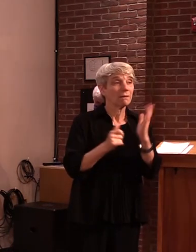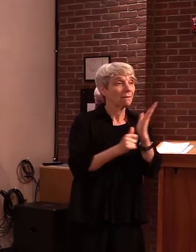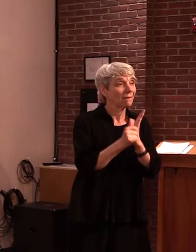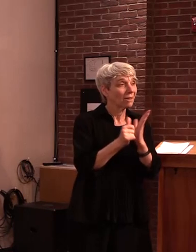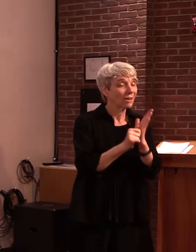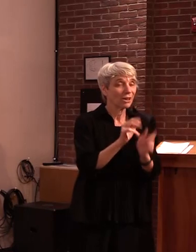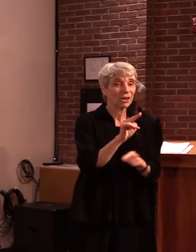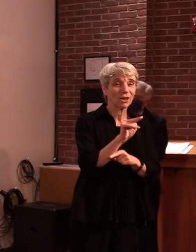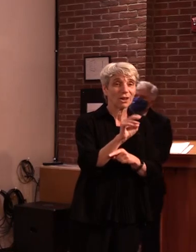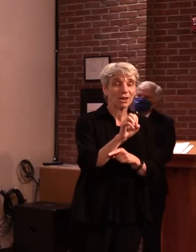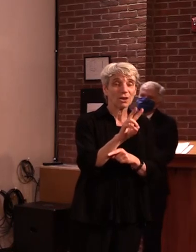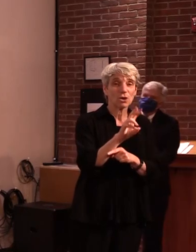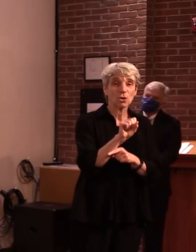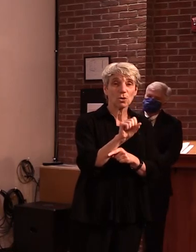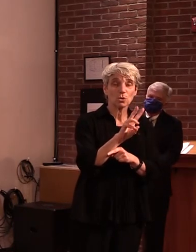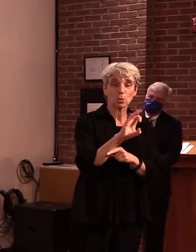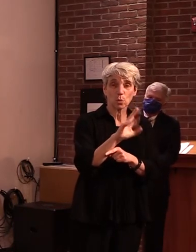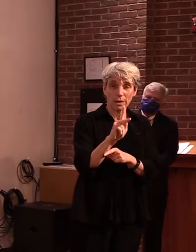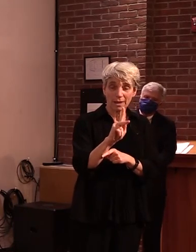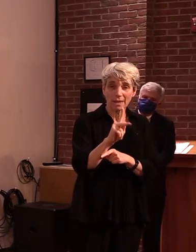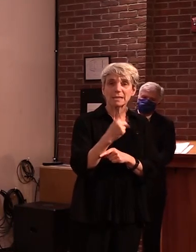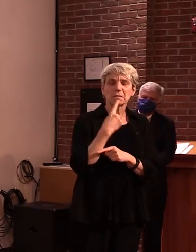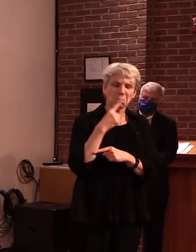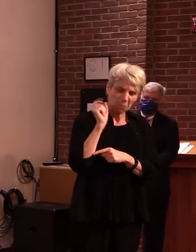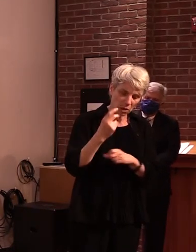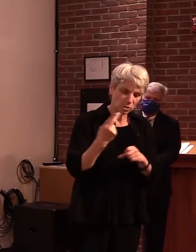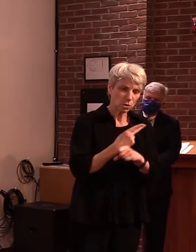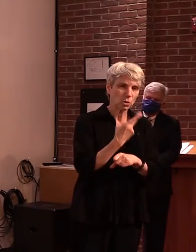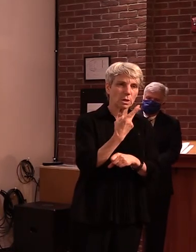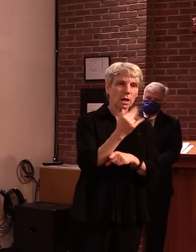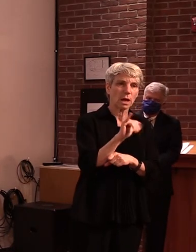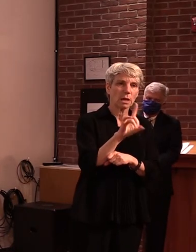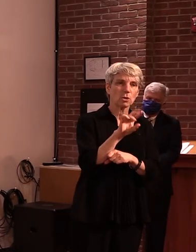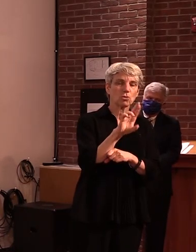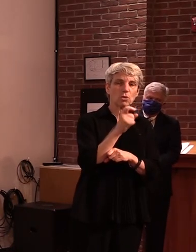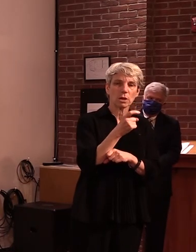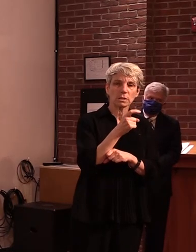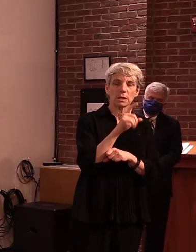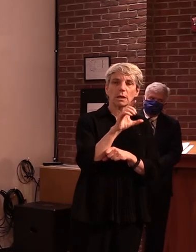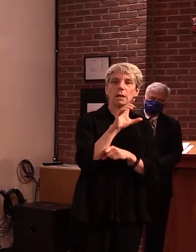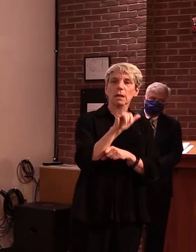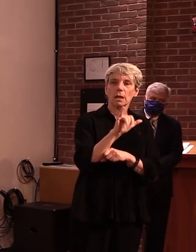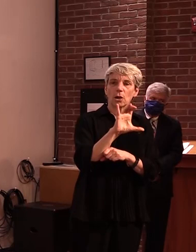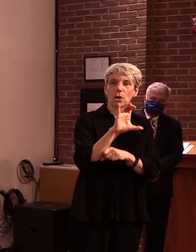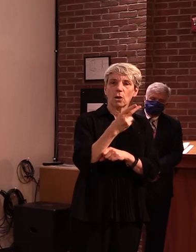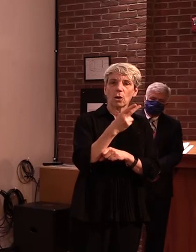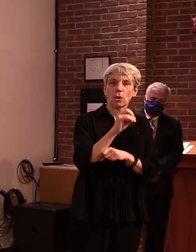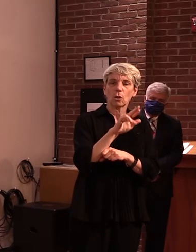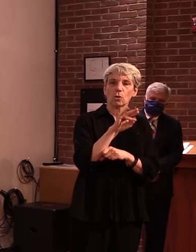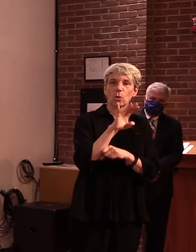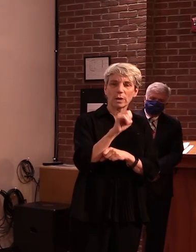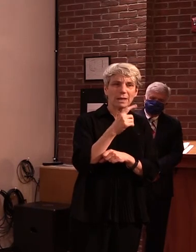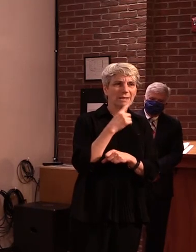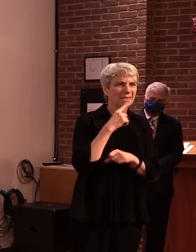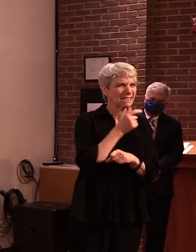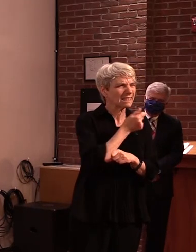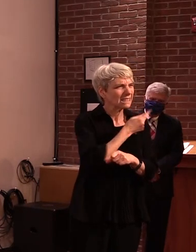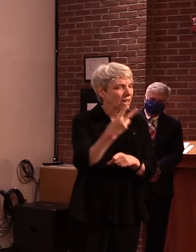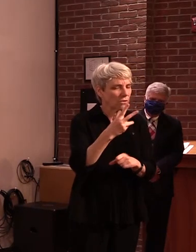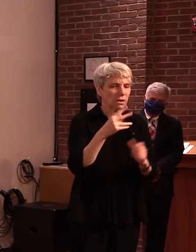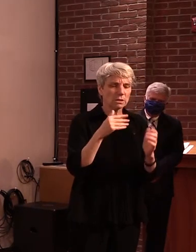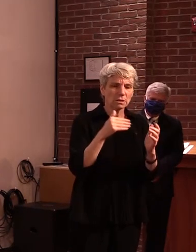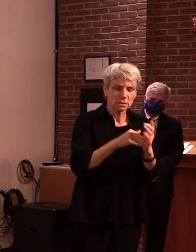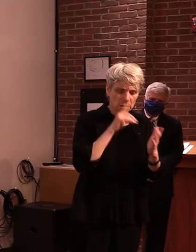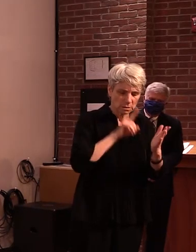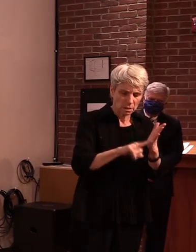hydroxychloroquine. Seven studies since June have demonstrated that it works on COVID. Dr. Stephen Smith of the Center of Infectious